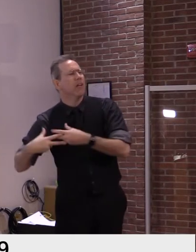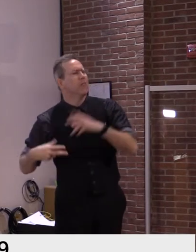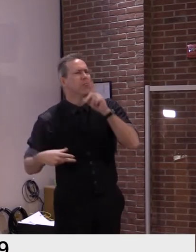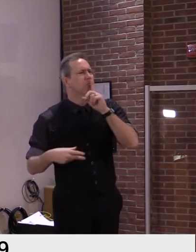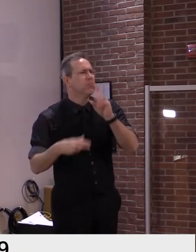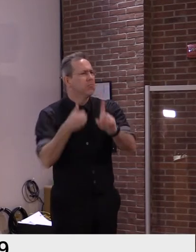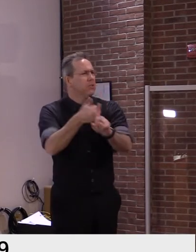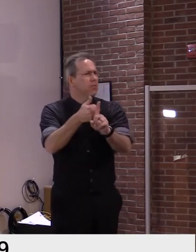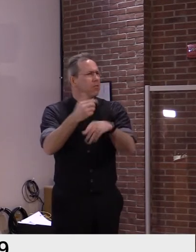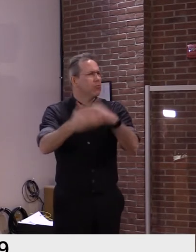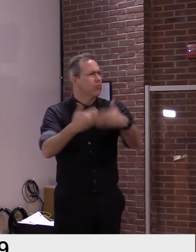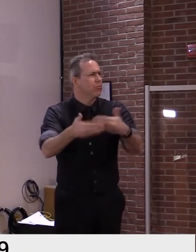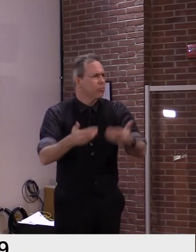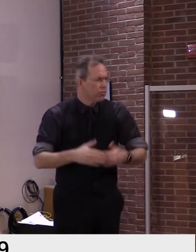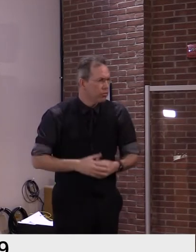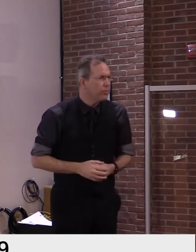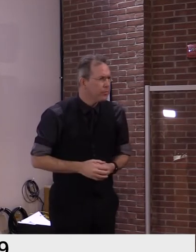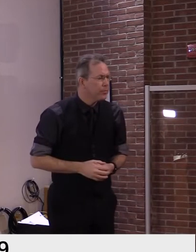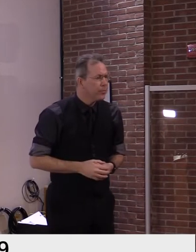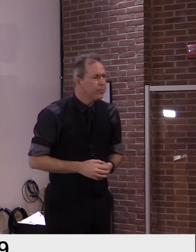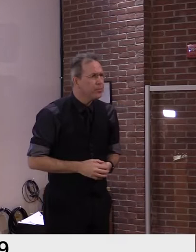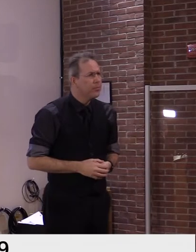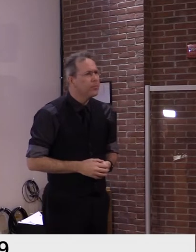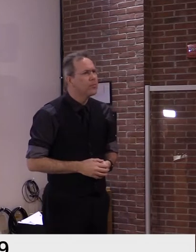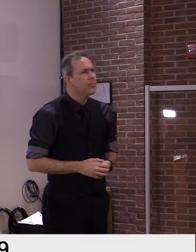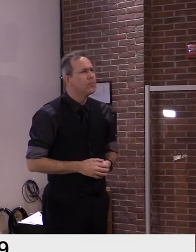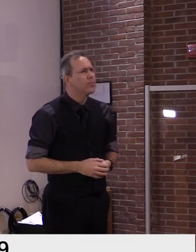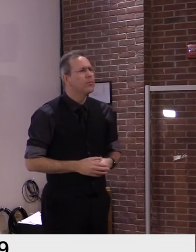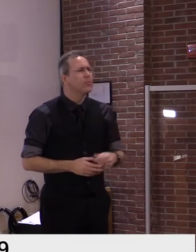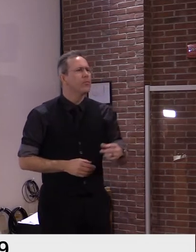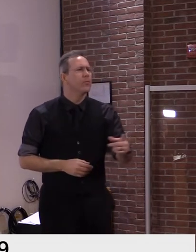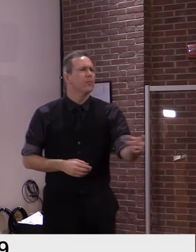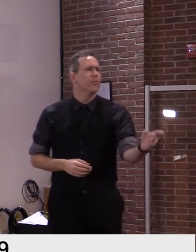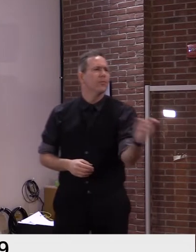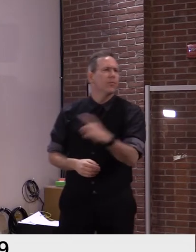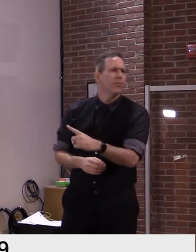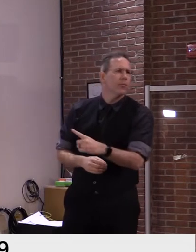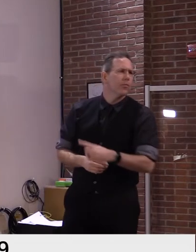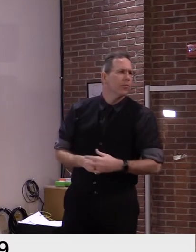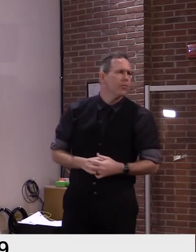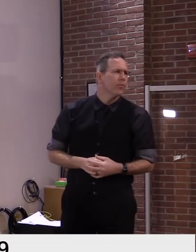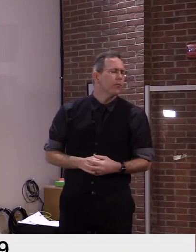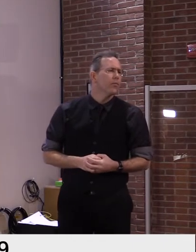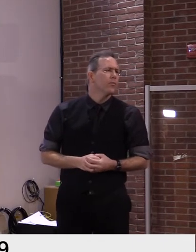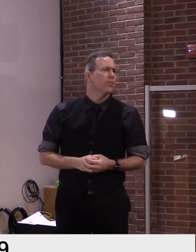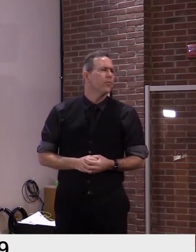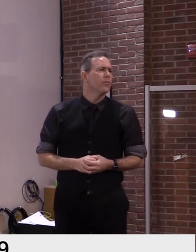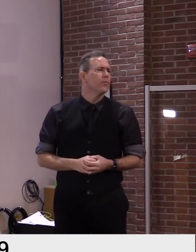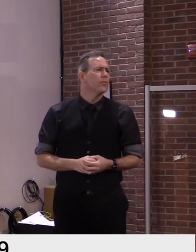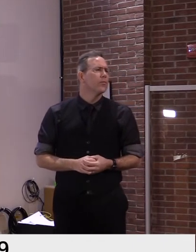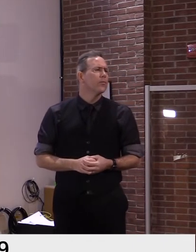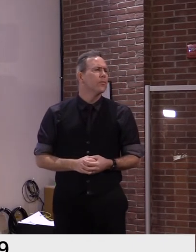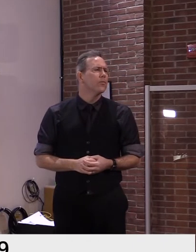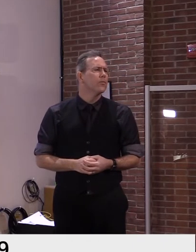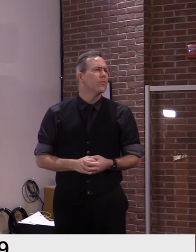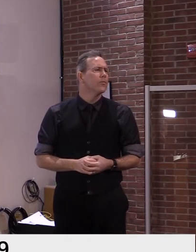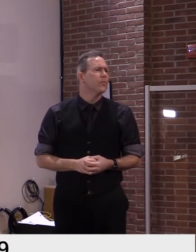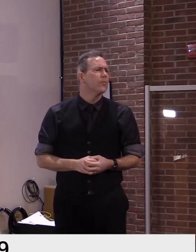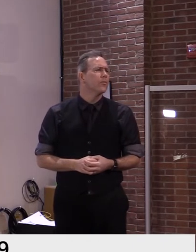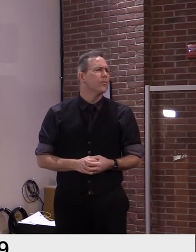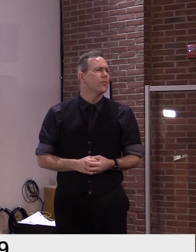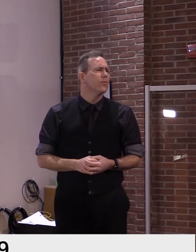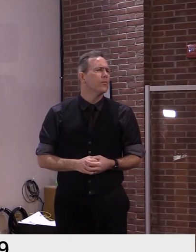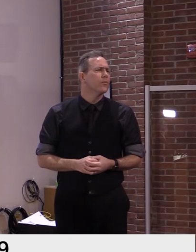segment. I imagine there might be some frontline workers in grocery stores or other parts of